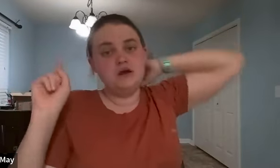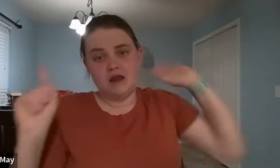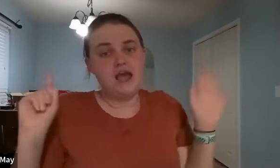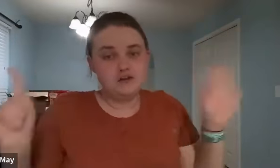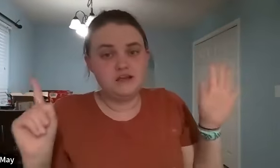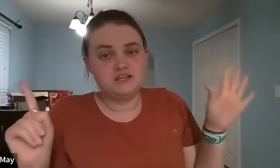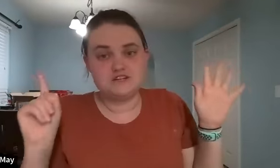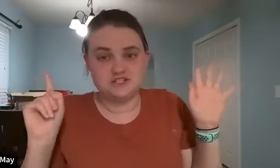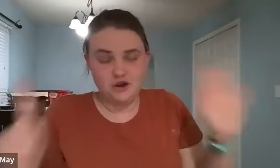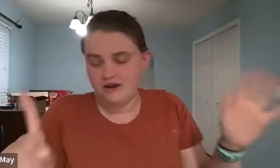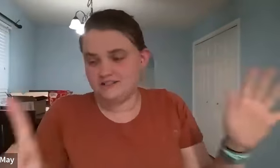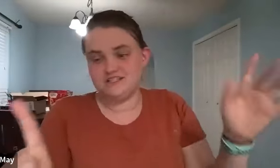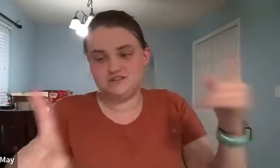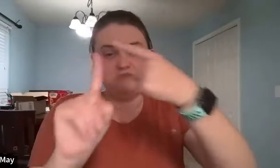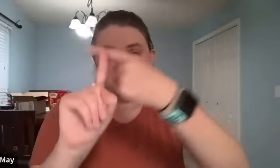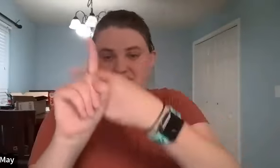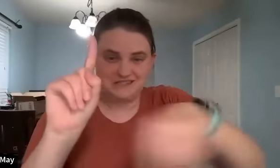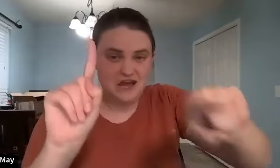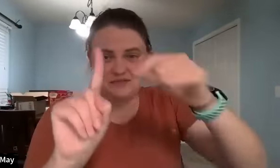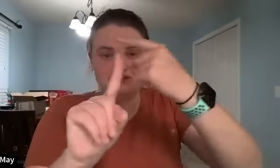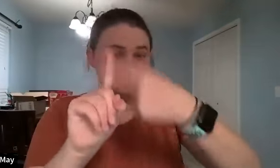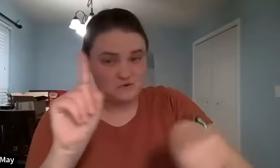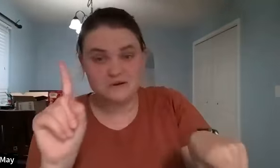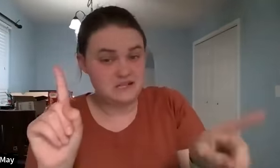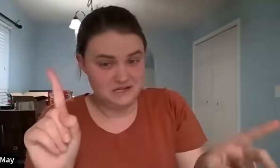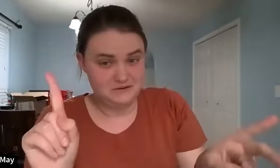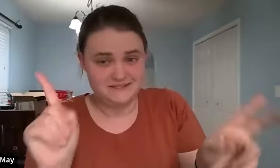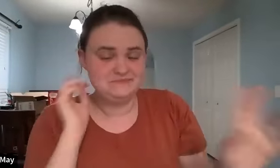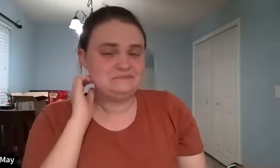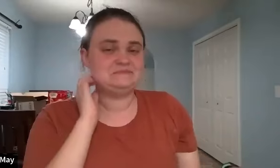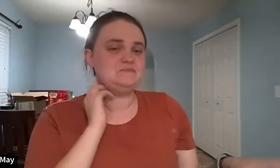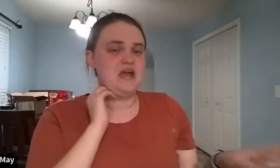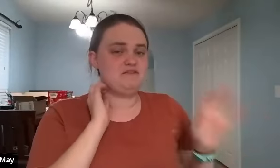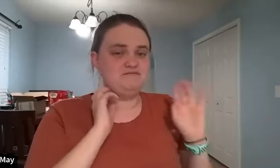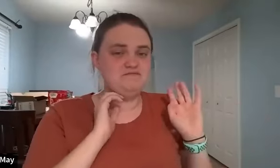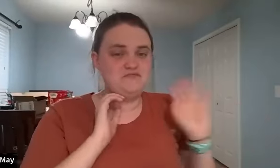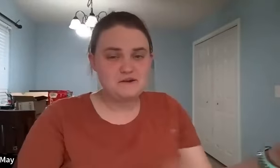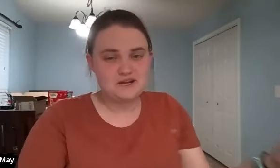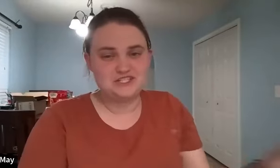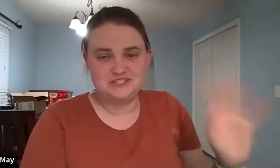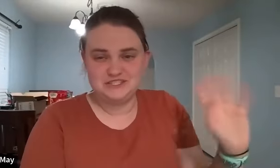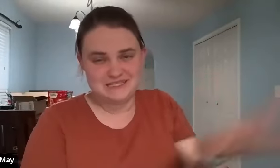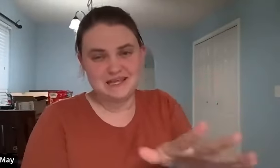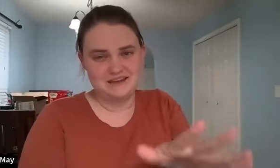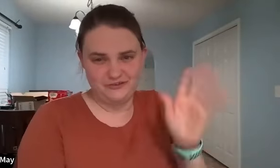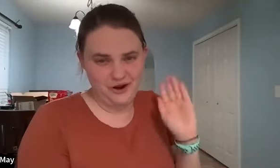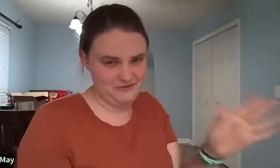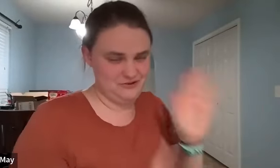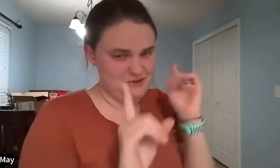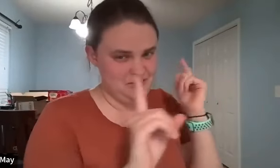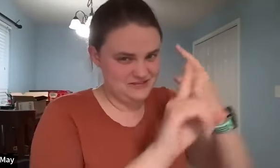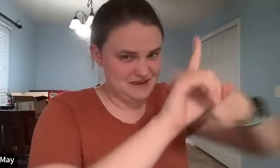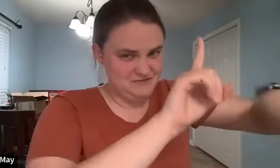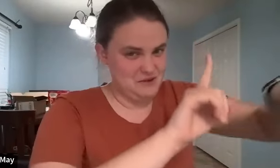but I don't like you because you're hard to describe and it's not the most comfortable one anyways. I have a very much dislike for the month, sign for month.